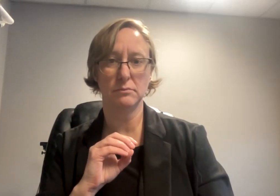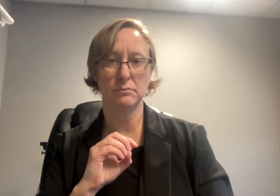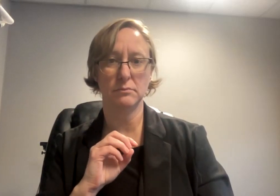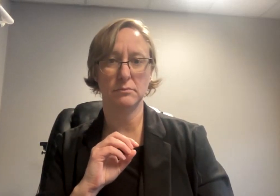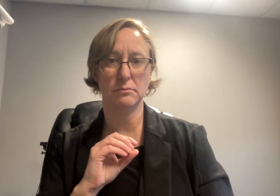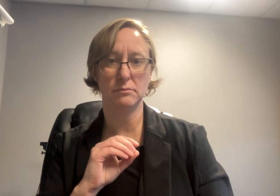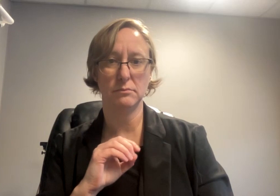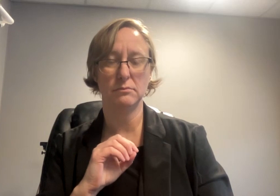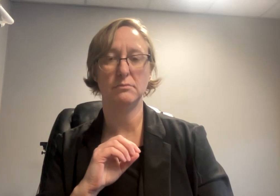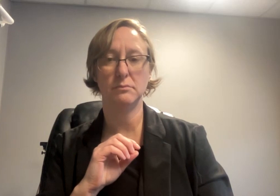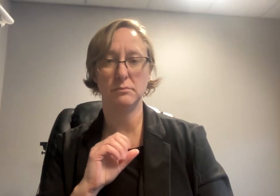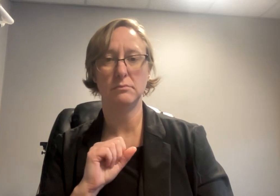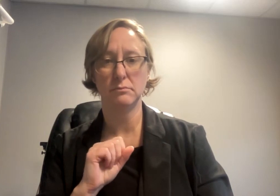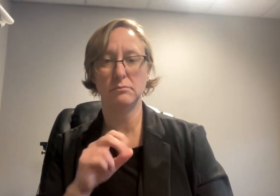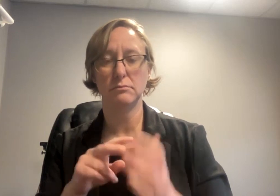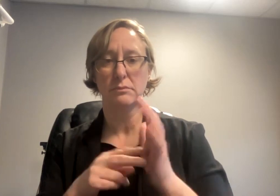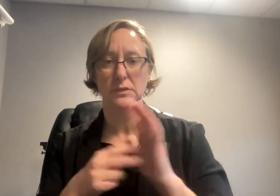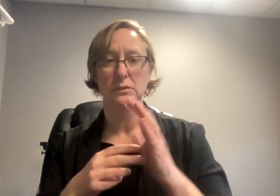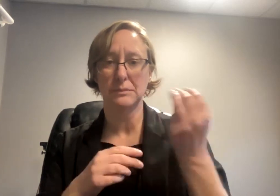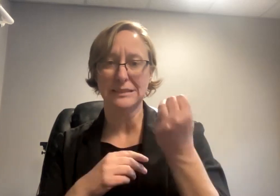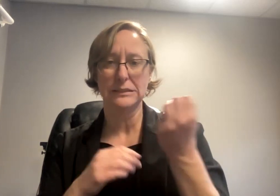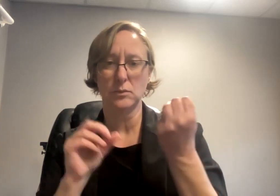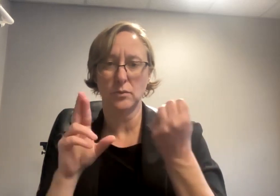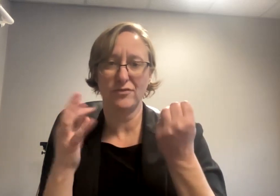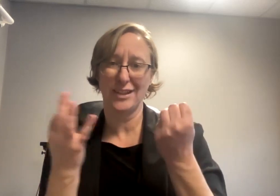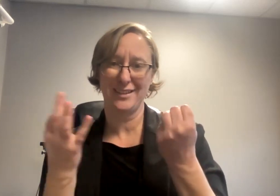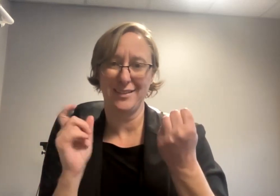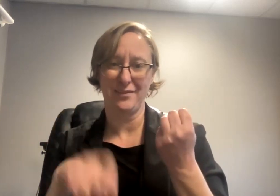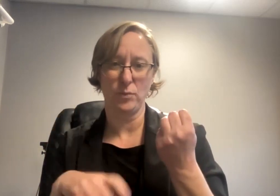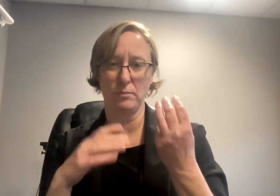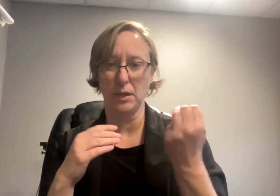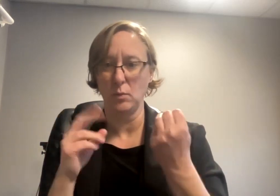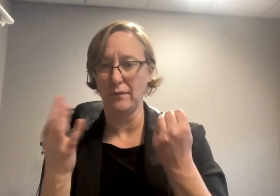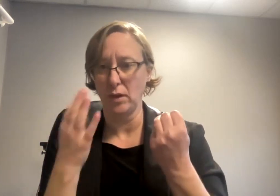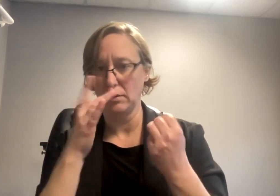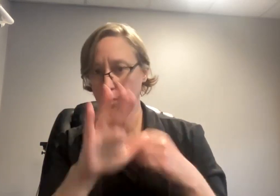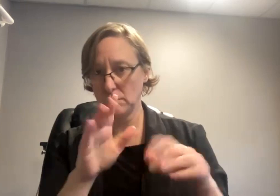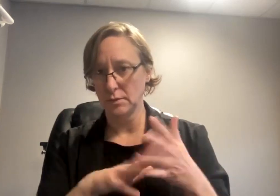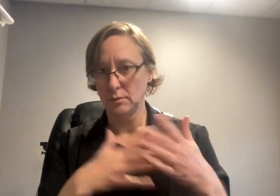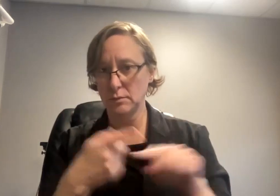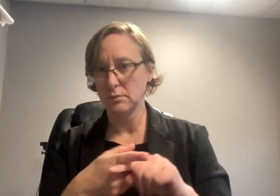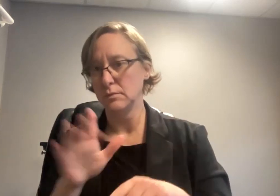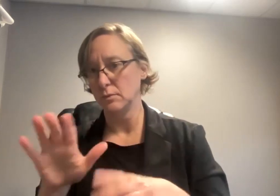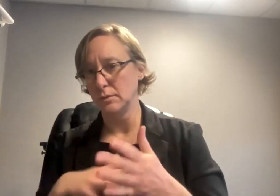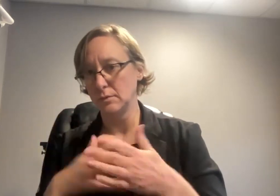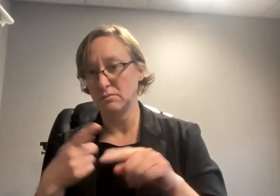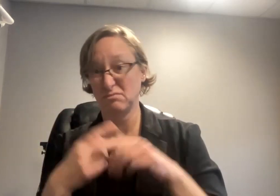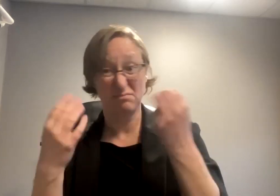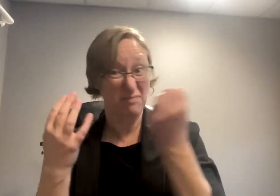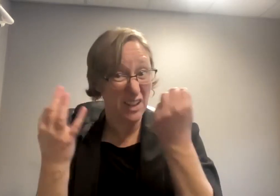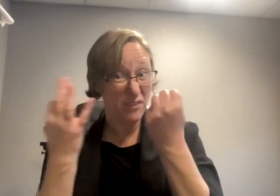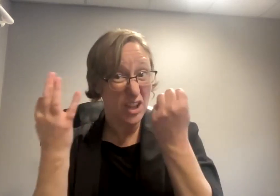because I have class until after 7. So, okay, so Fridays, Monday or